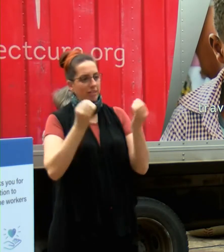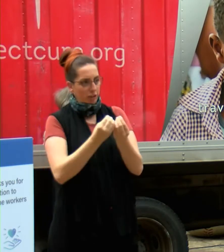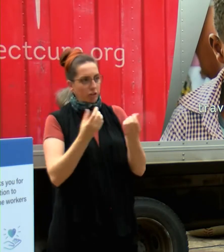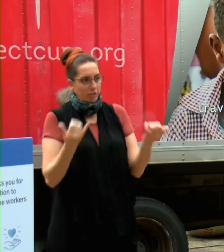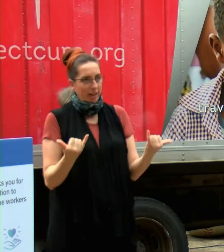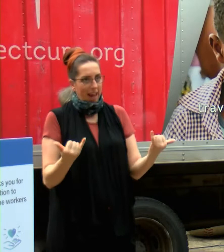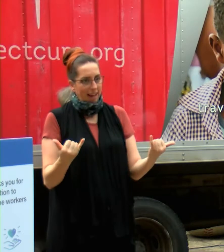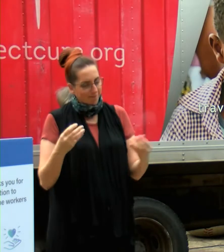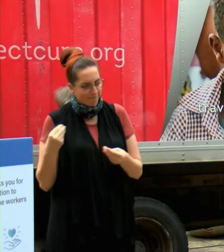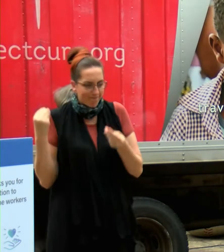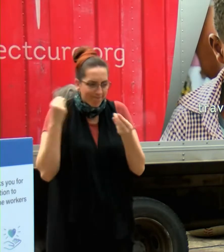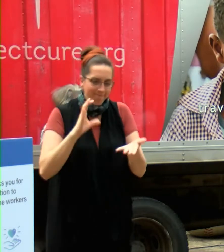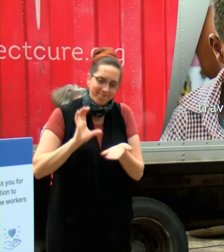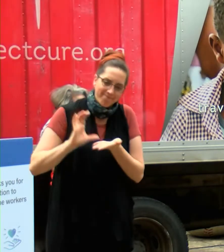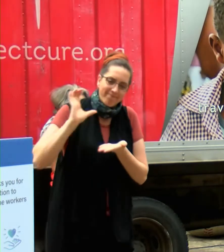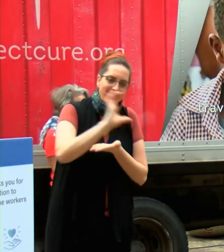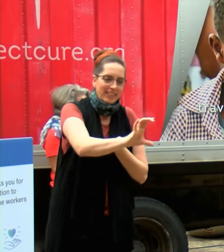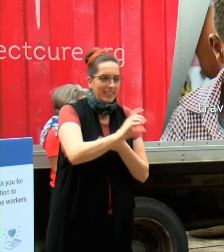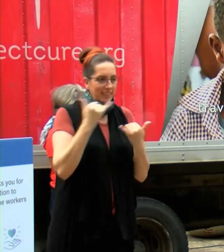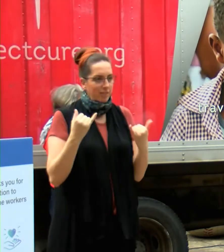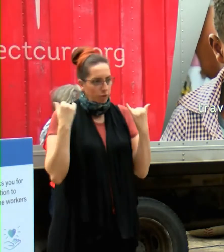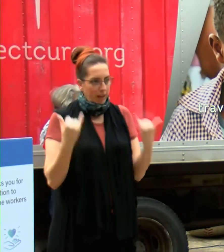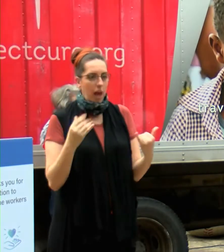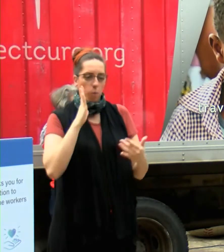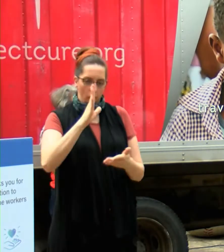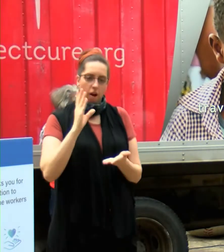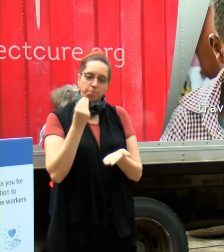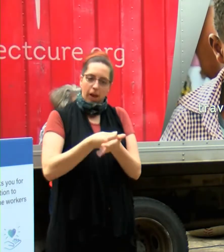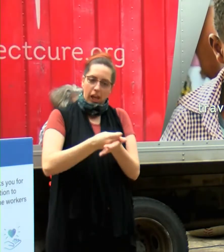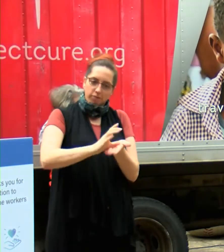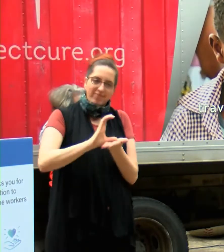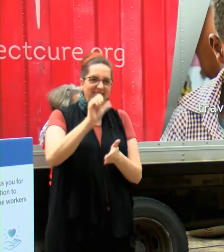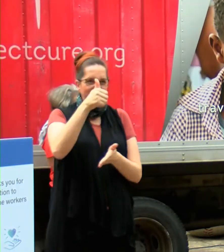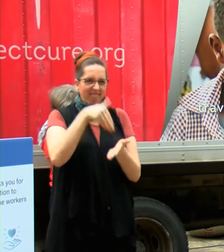donate. I'll make sure that within 2 days, he'll get the donation. Thank you.